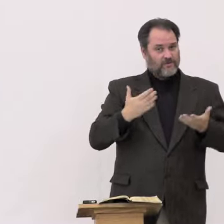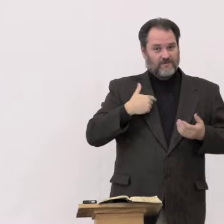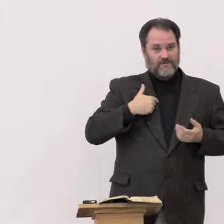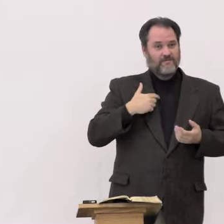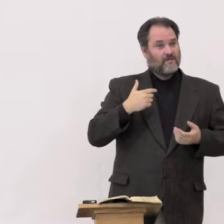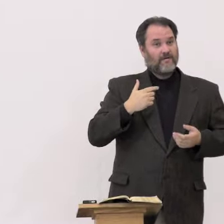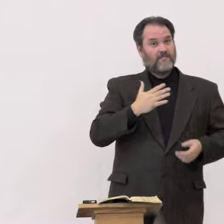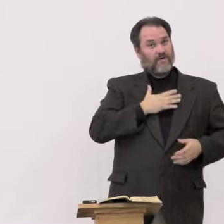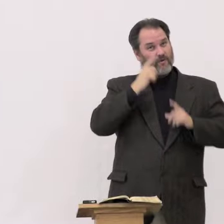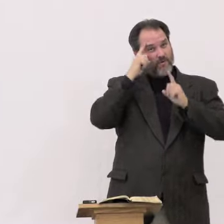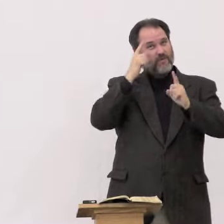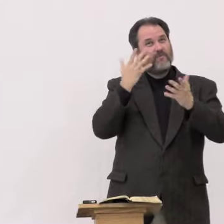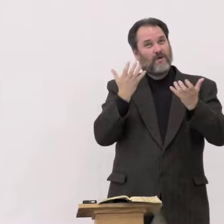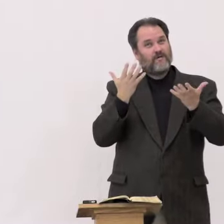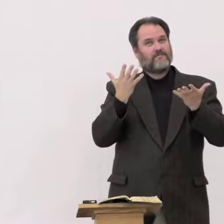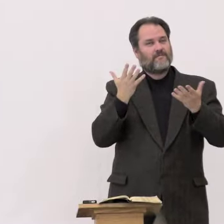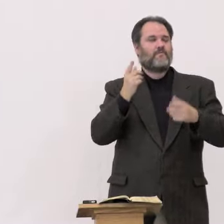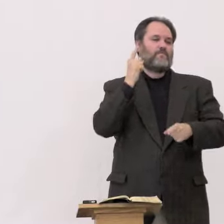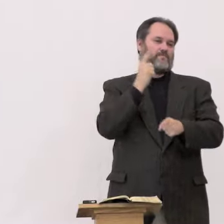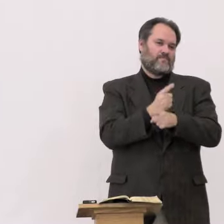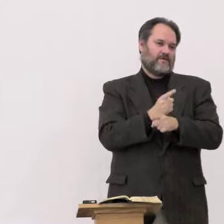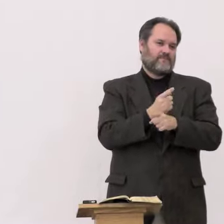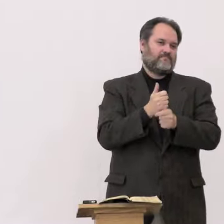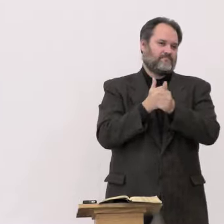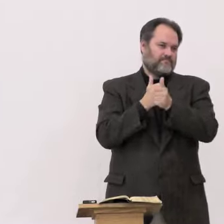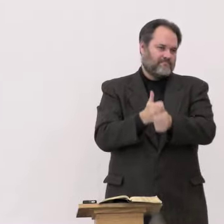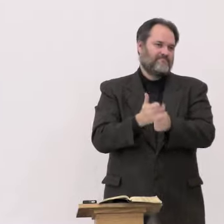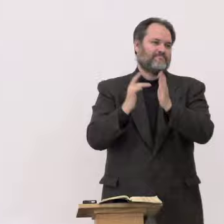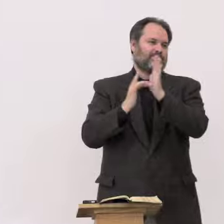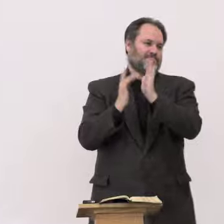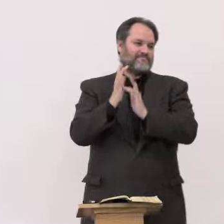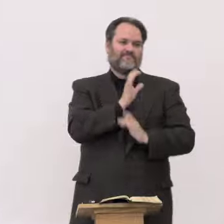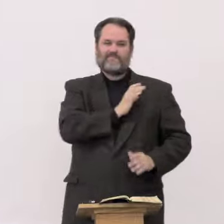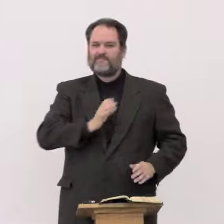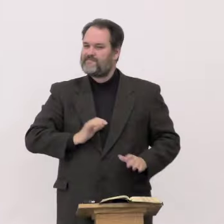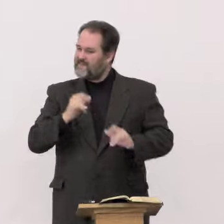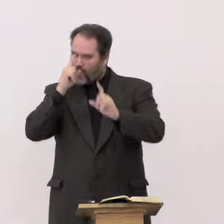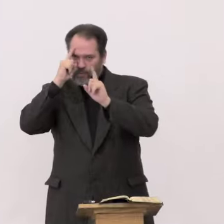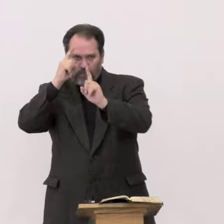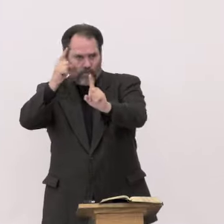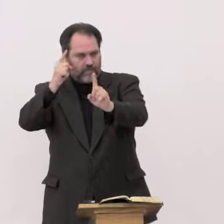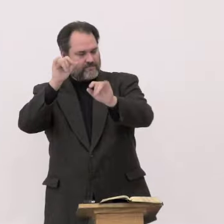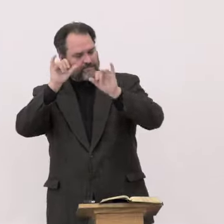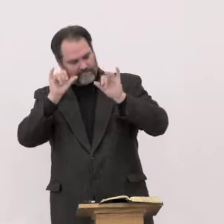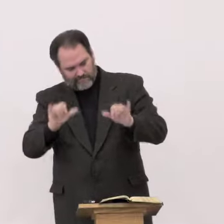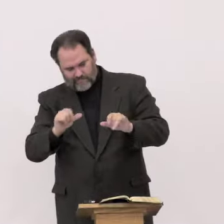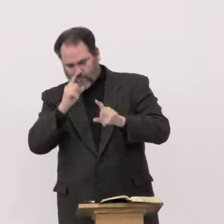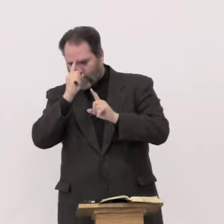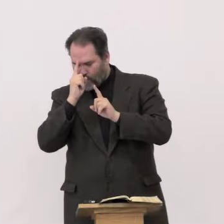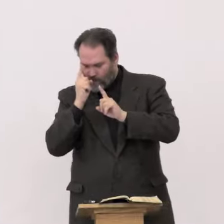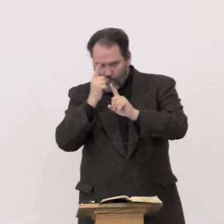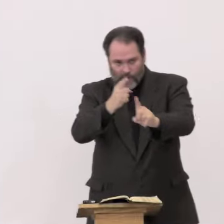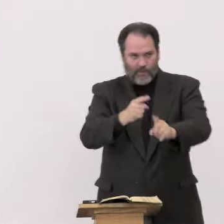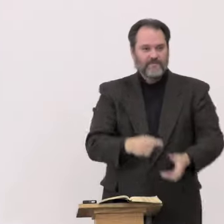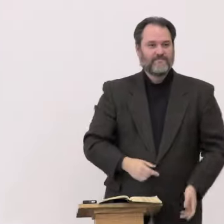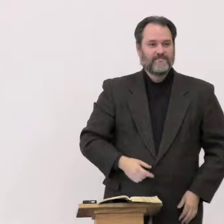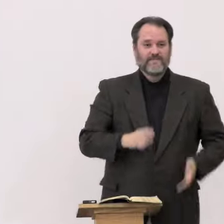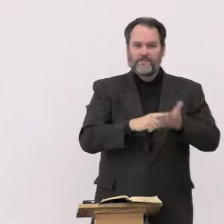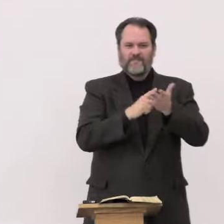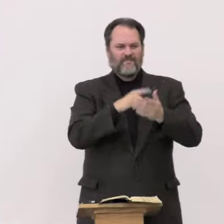not right all the times. I'm a sinner. My goal is to try to be right at all times, like, try to be truthful with everything I